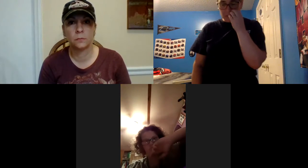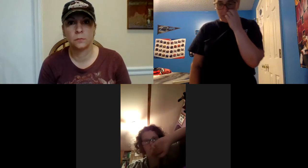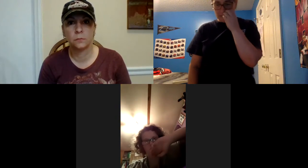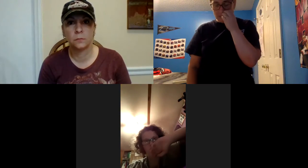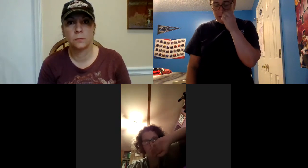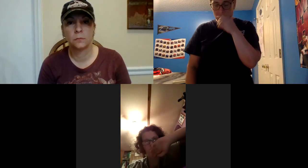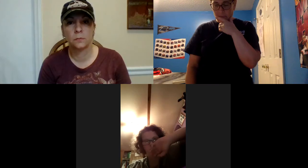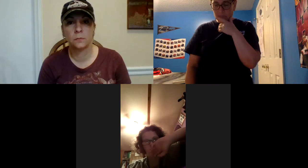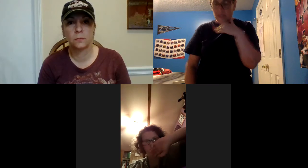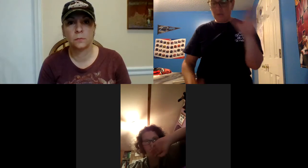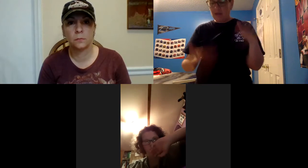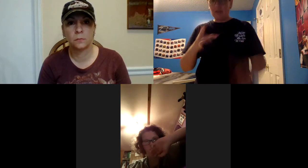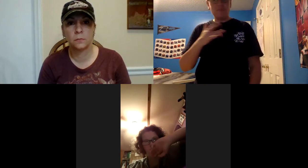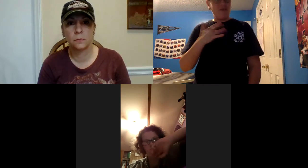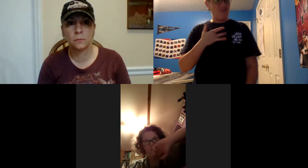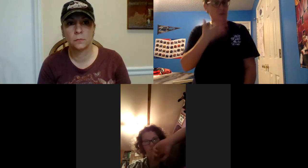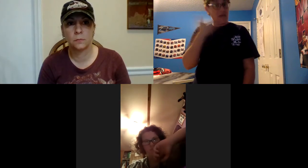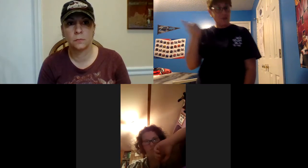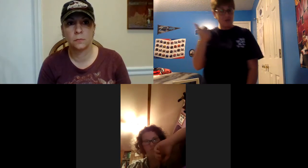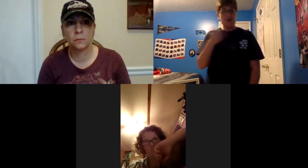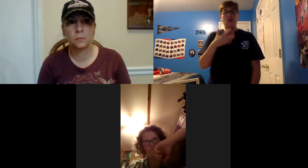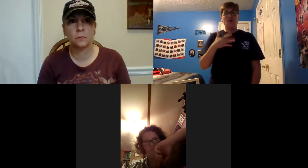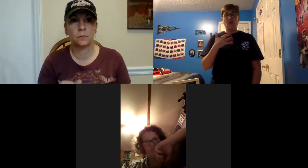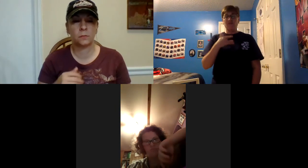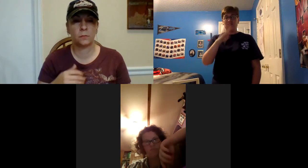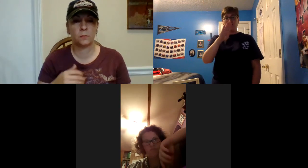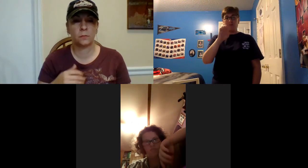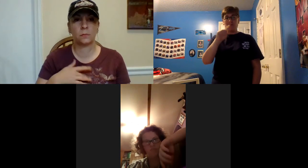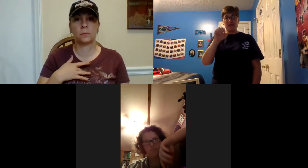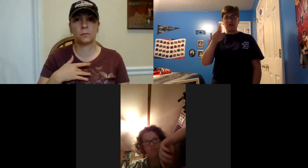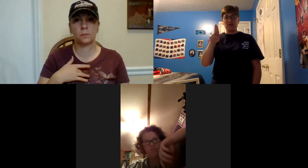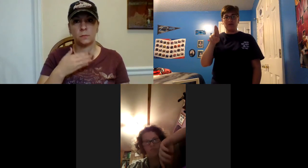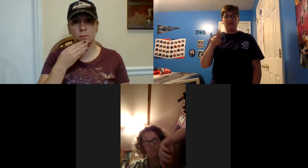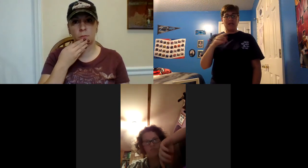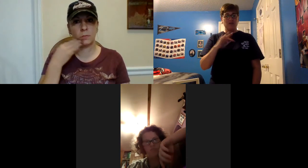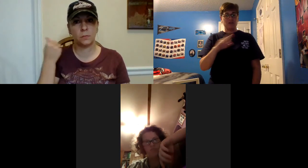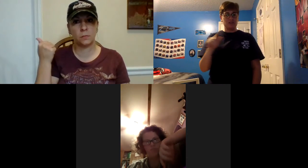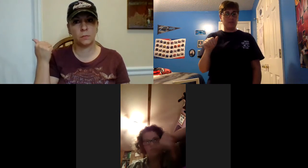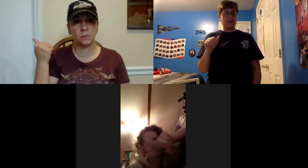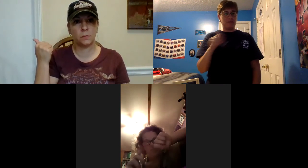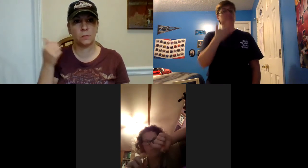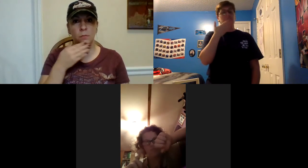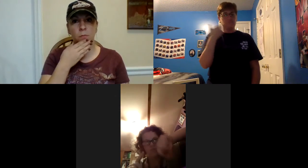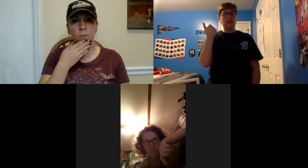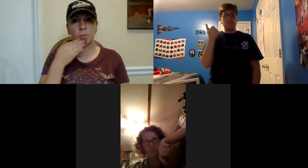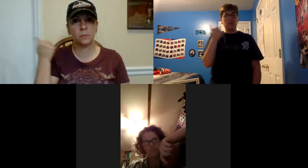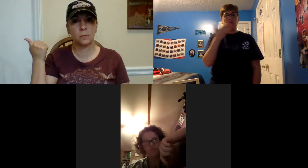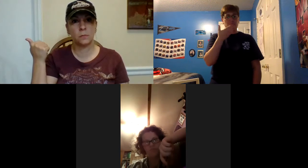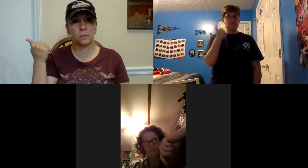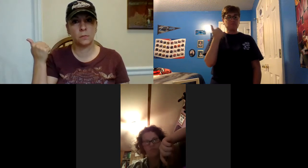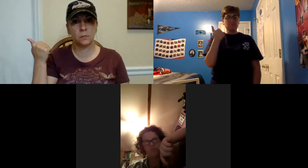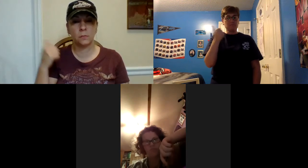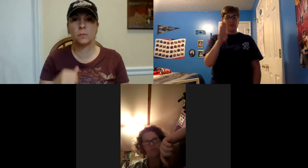cool signs. But anyways, but feel better or feel better. And you can just spell it. Yeah,